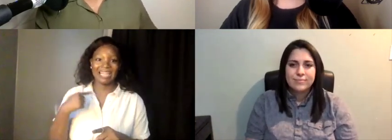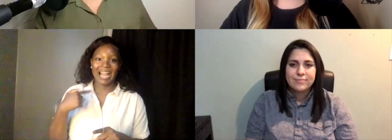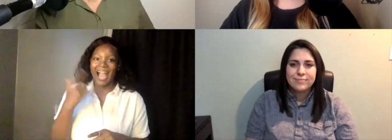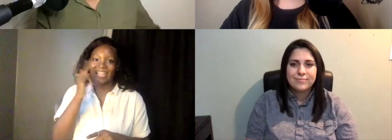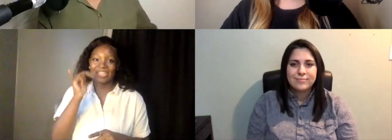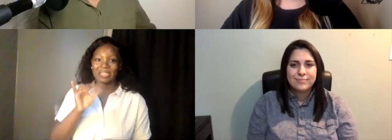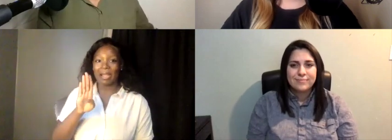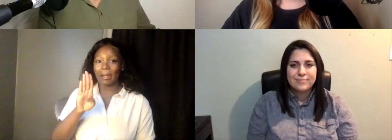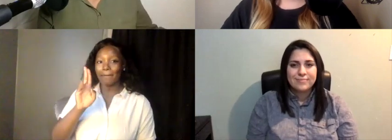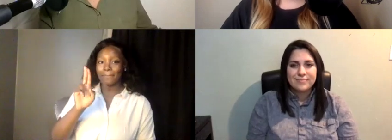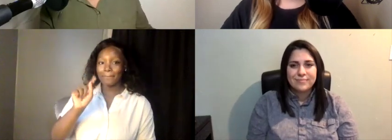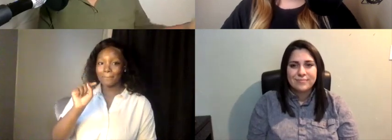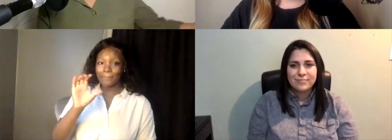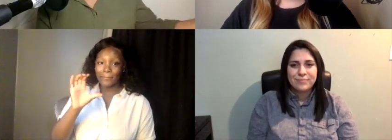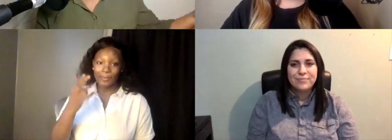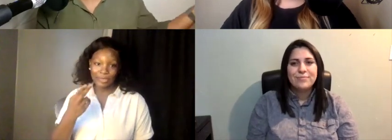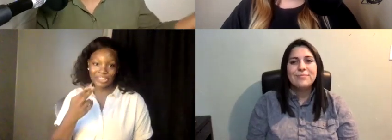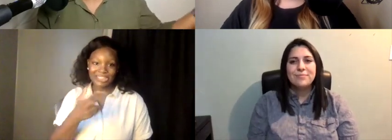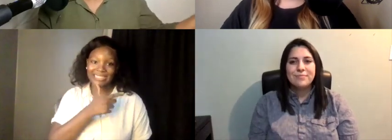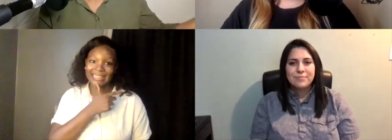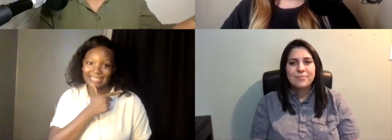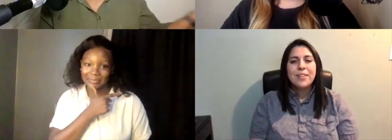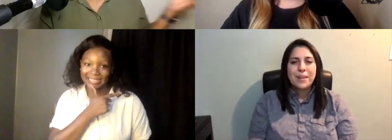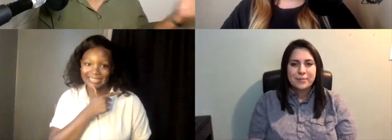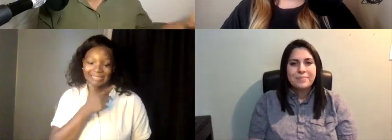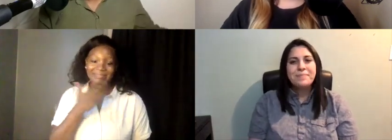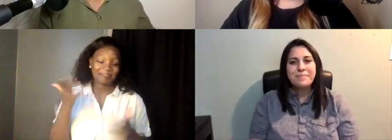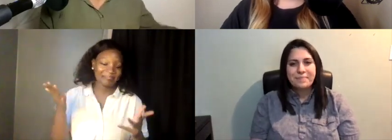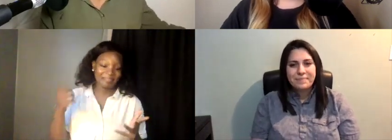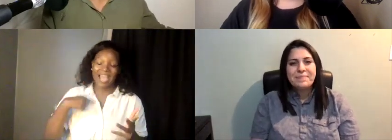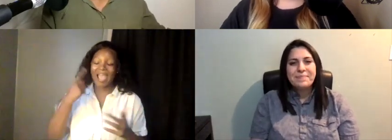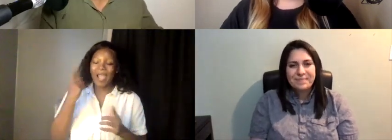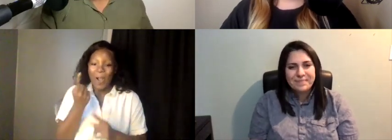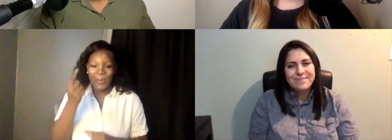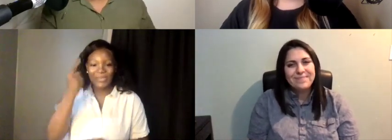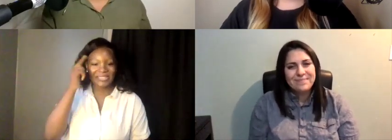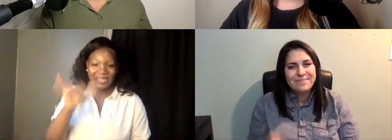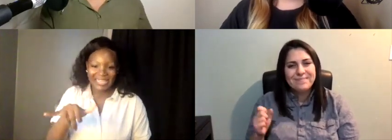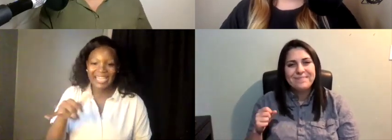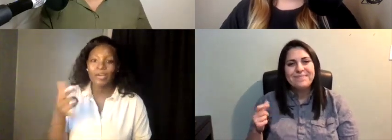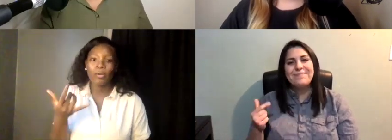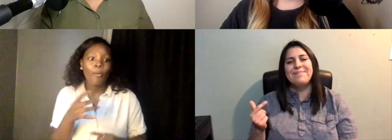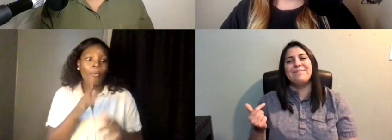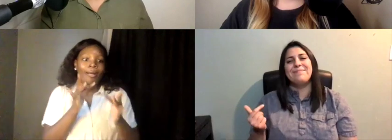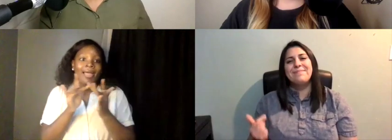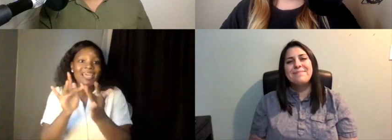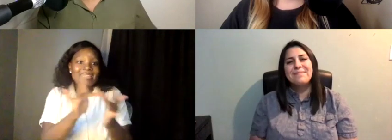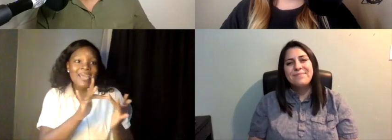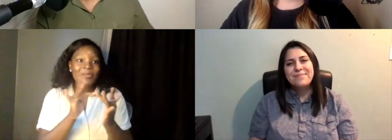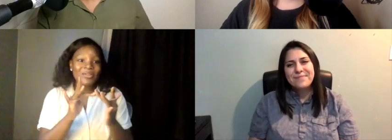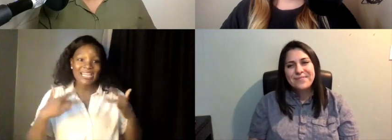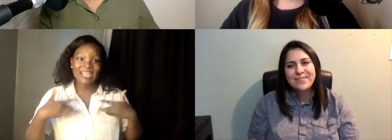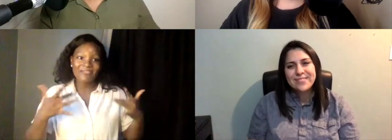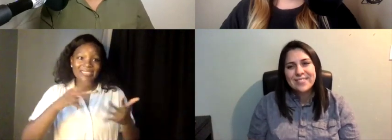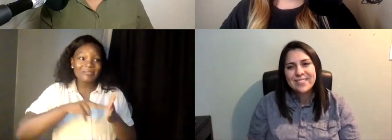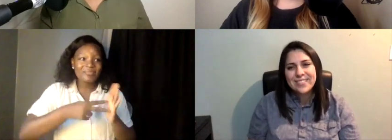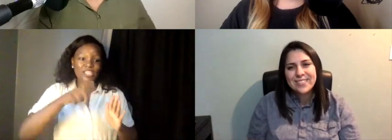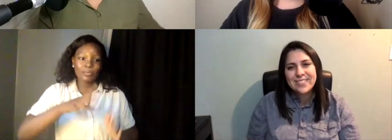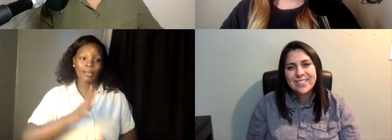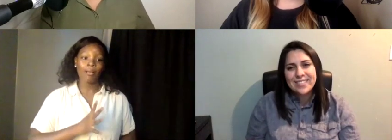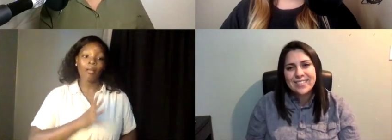events. But that's what I always thought of. I was just like, oh, these networking events, they have to be like fancy and, you know, people